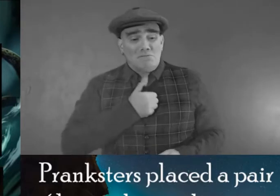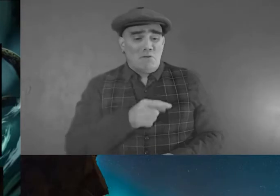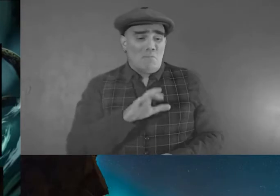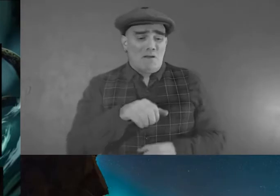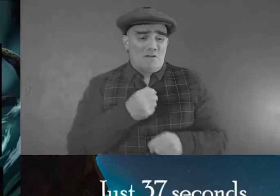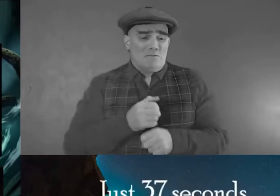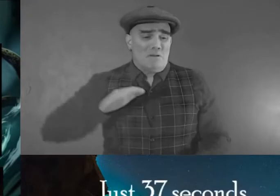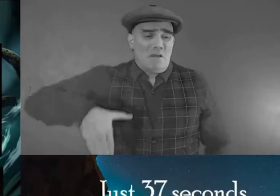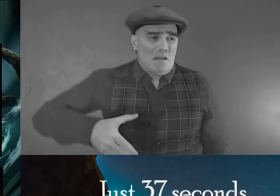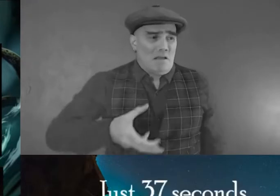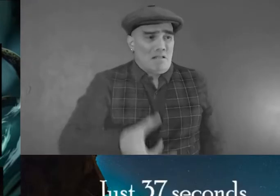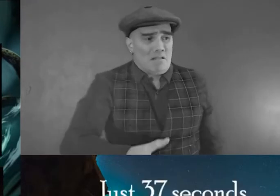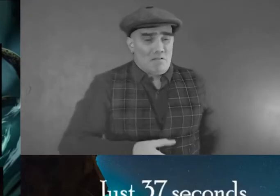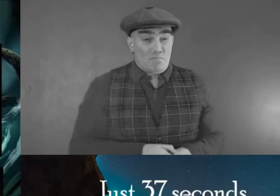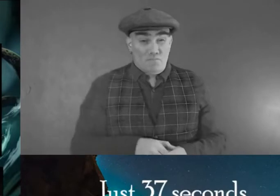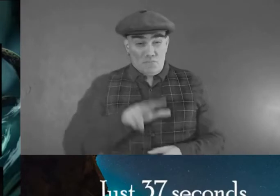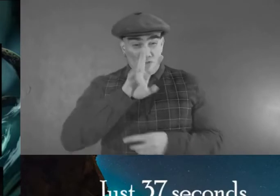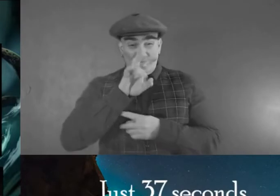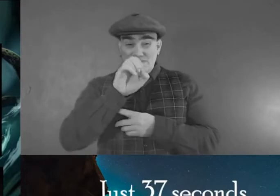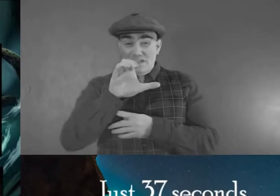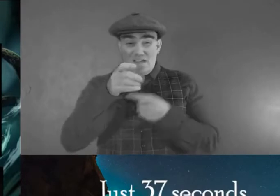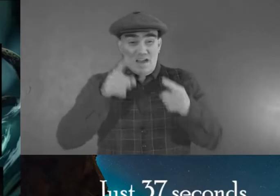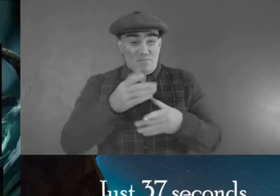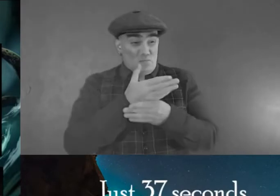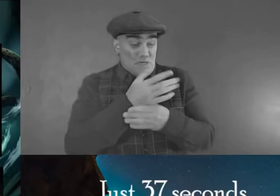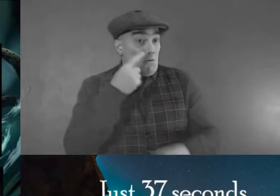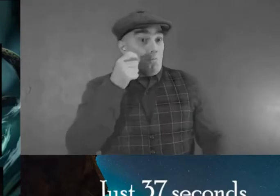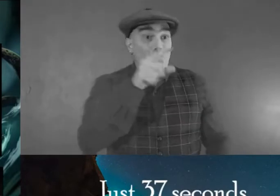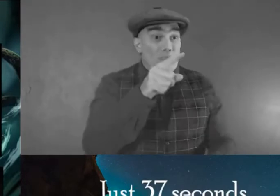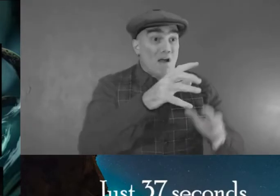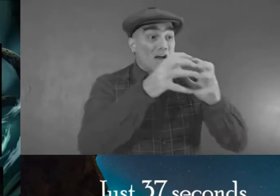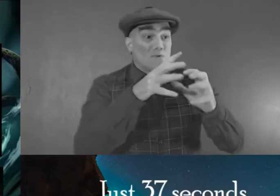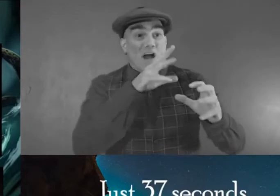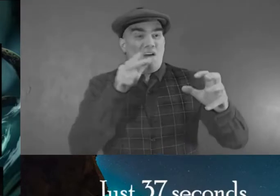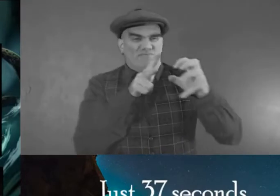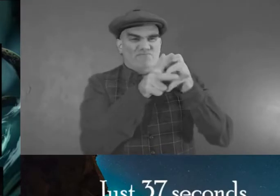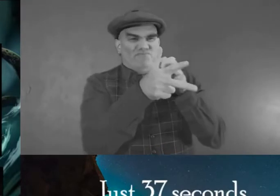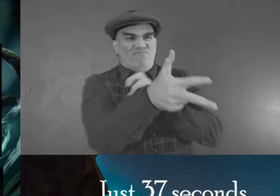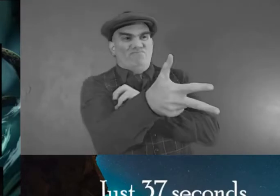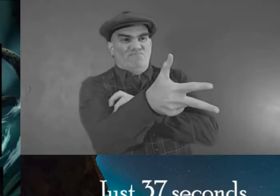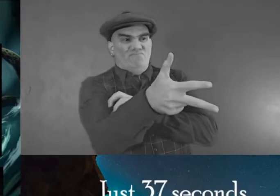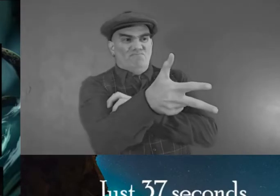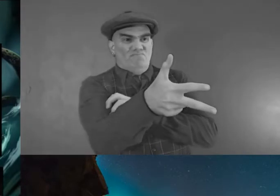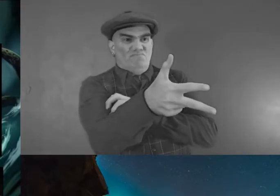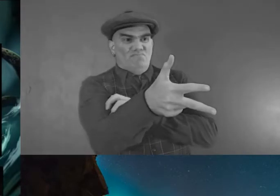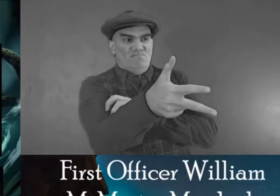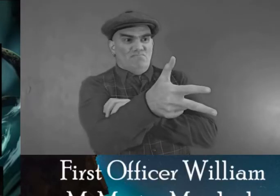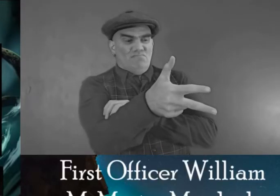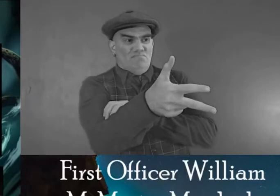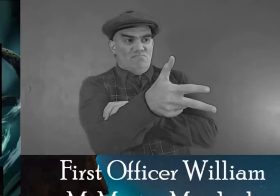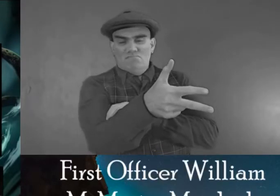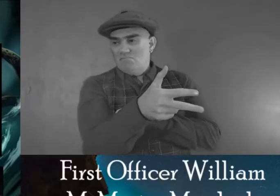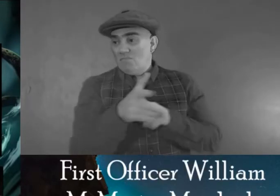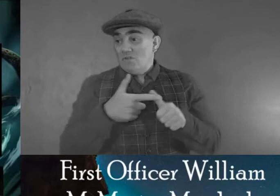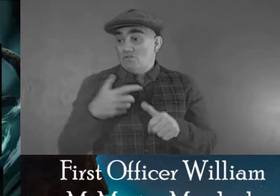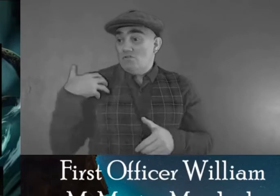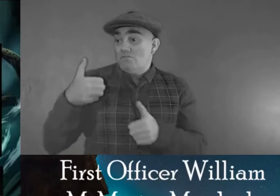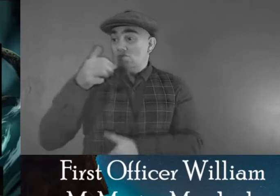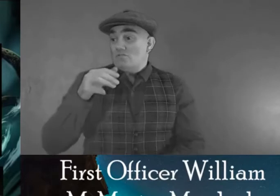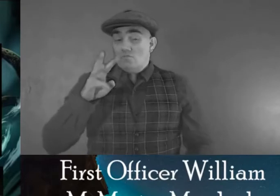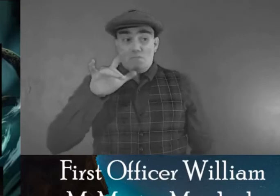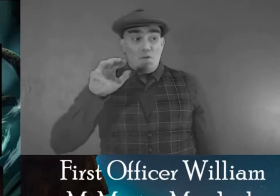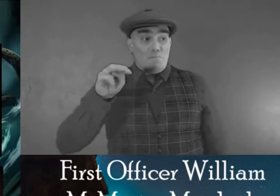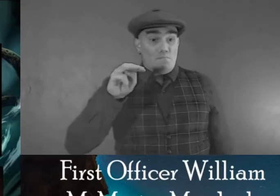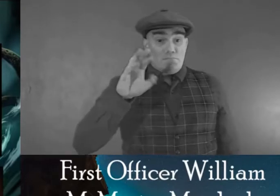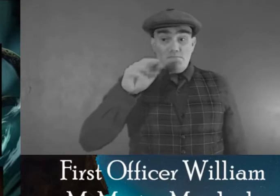late." Just 37 seconds elapsed between the sighting of the iceberg and the collision. First Officer William